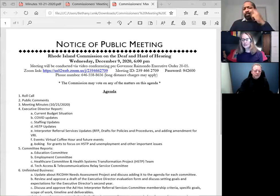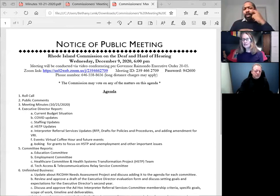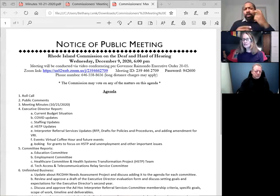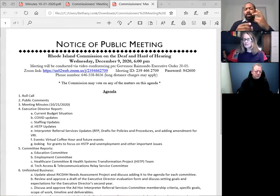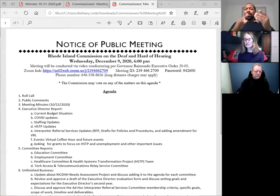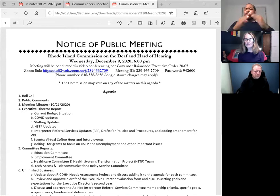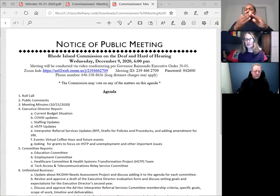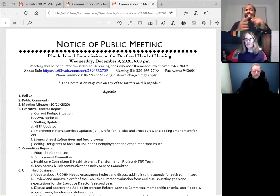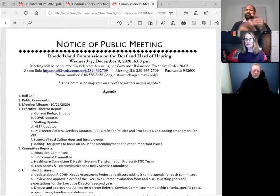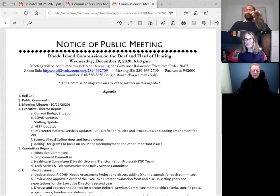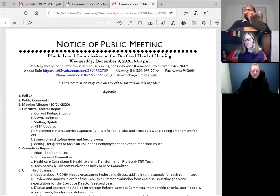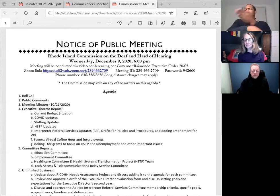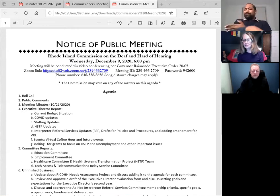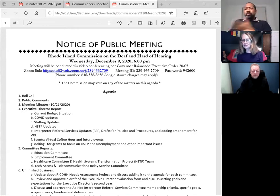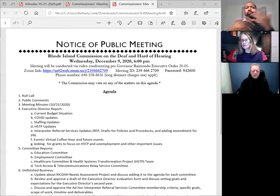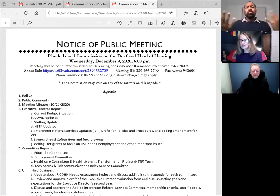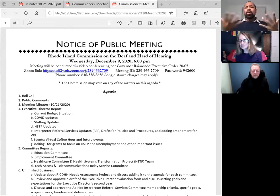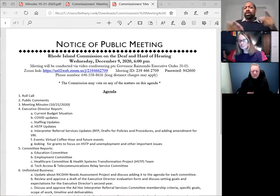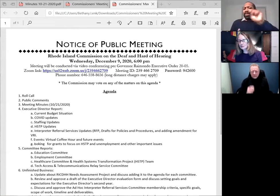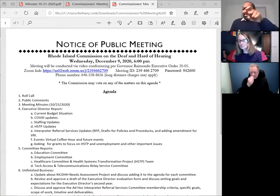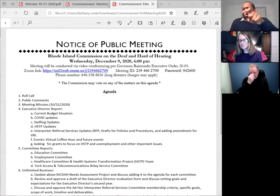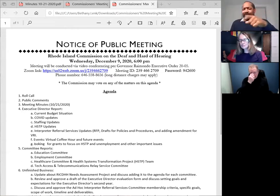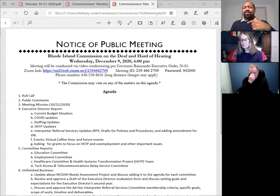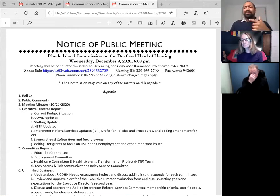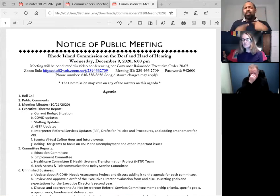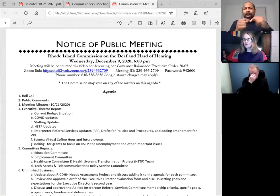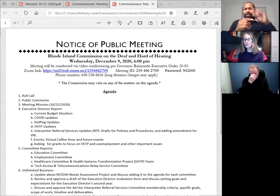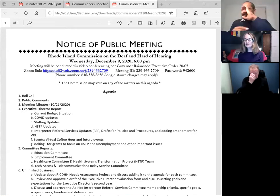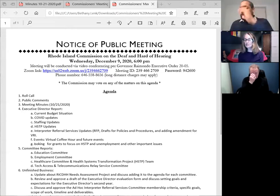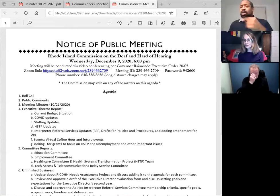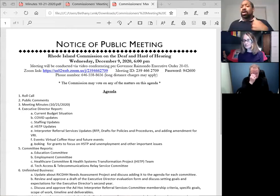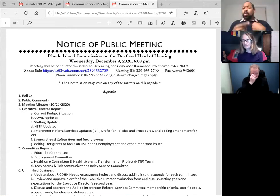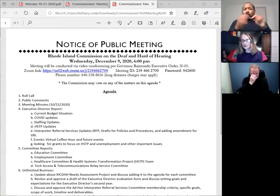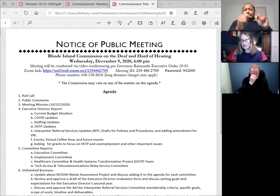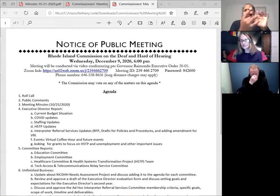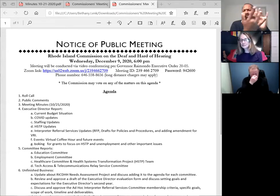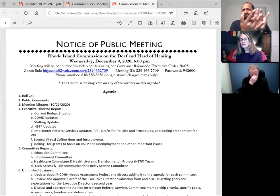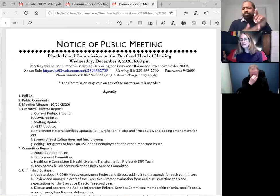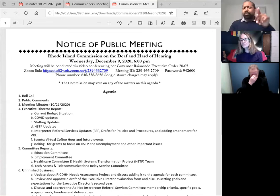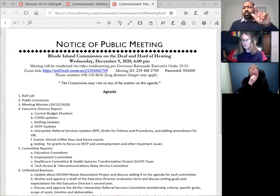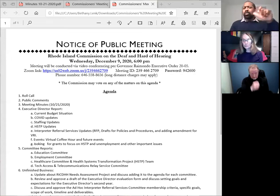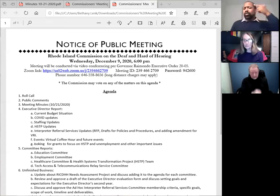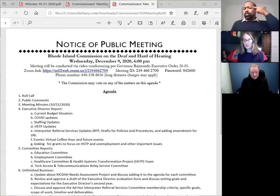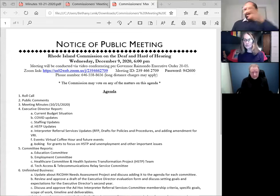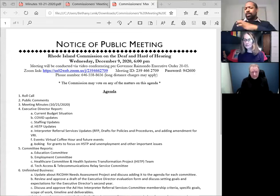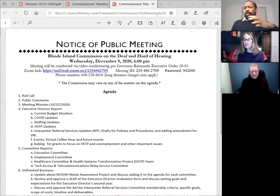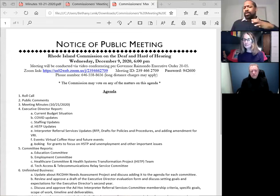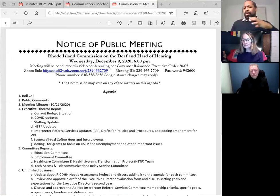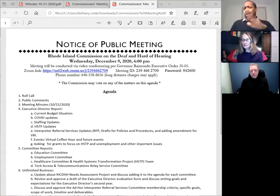want anything we can do to help deaf, hard of hearing, and deaf-blind people improve the quality of life in Rhode Island. We will do